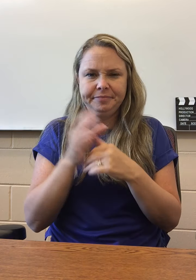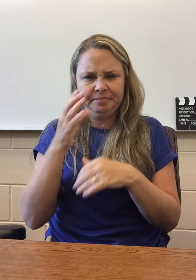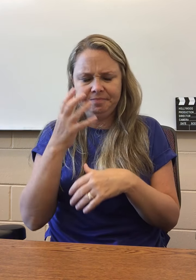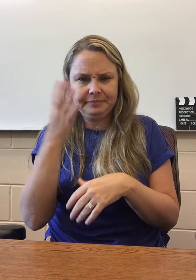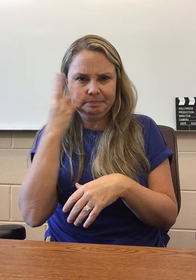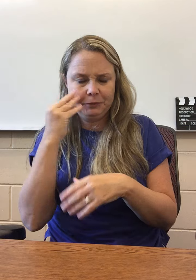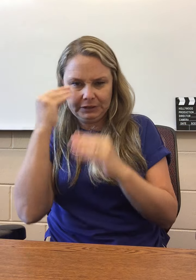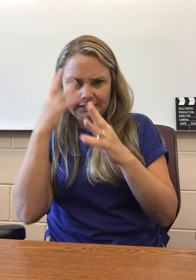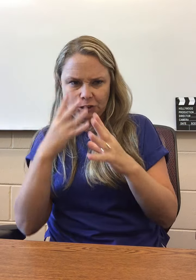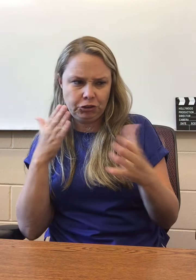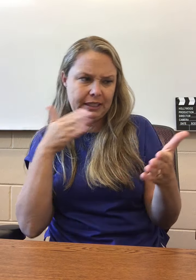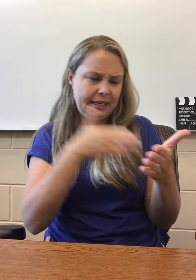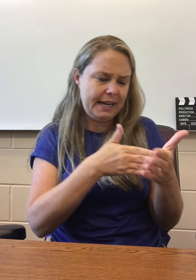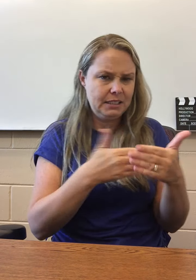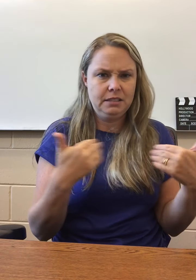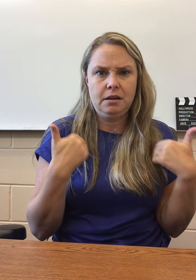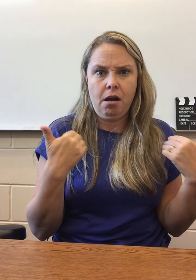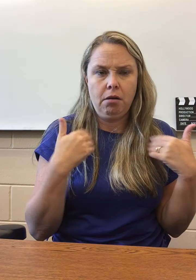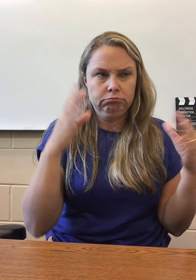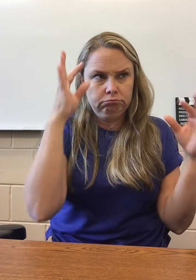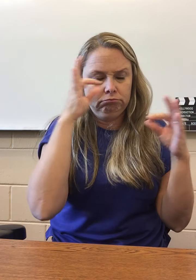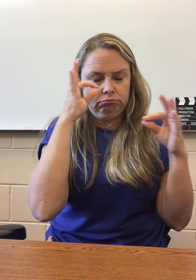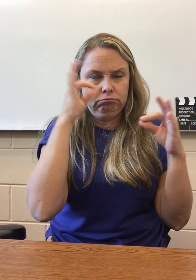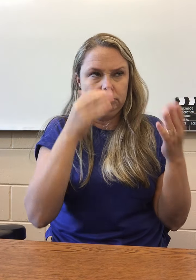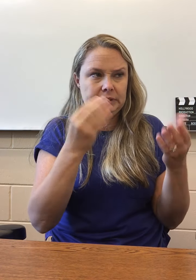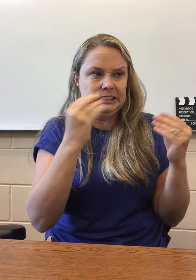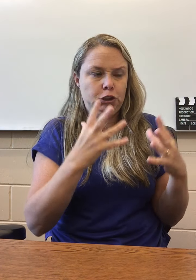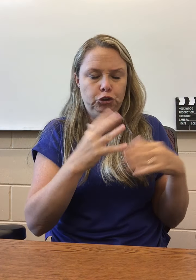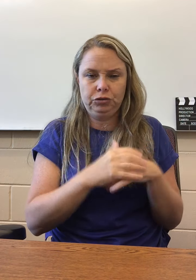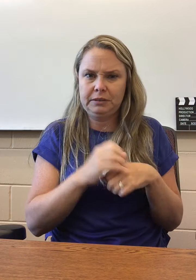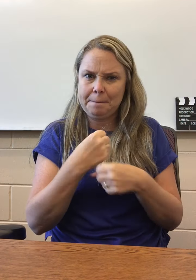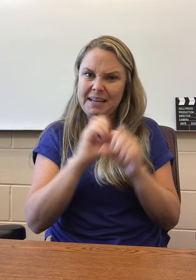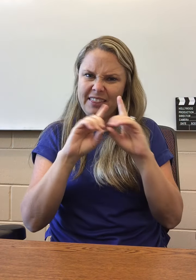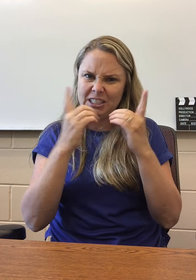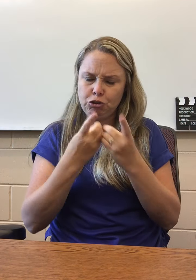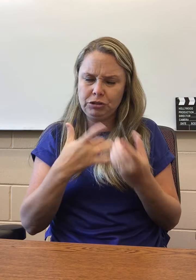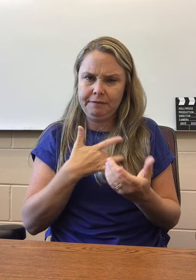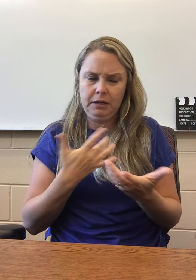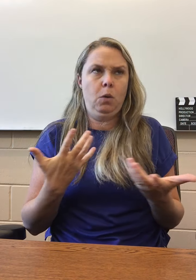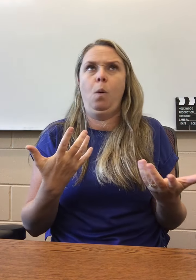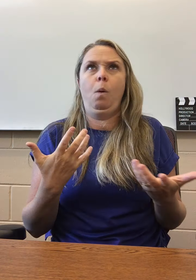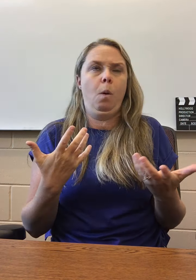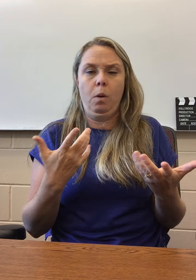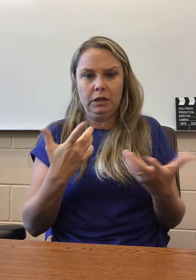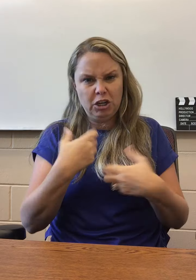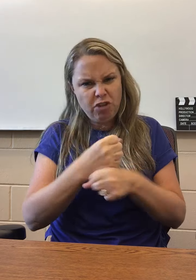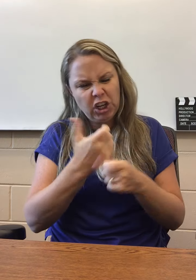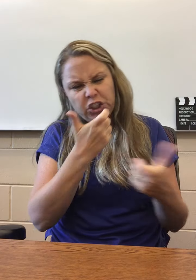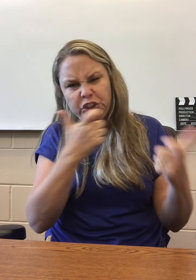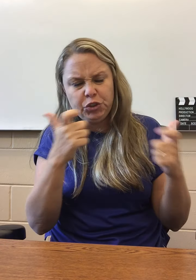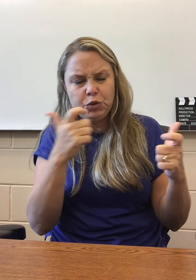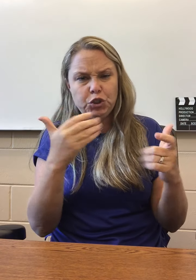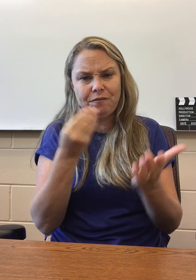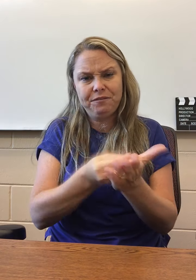their less experienced peers and it backs the district up against the wall by creating another huge financial burden how should we